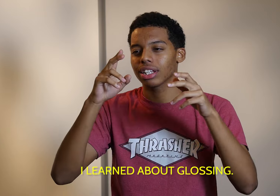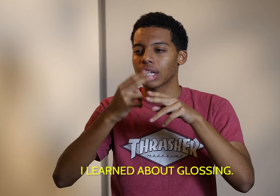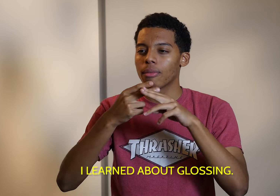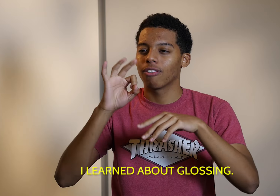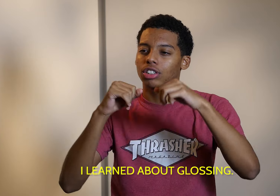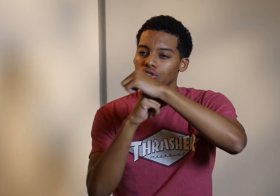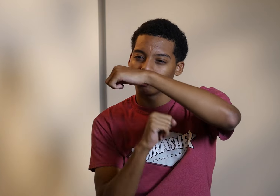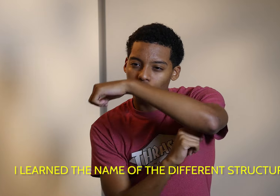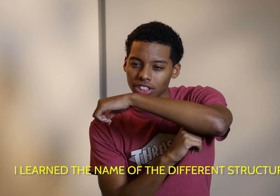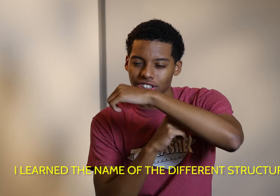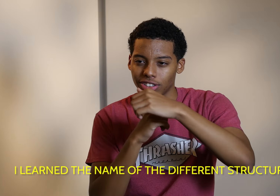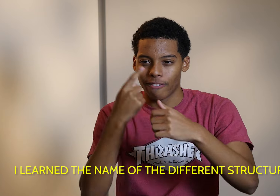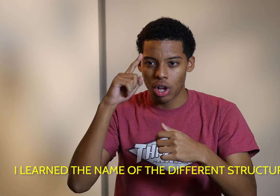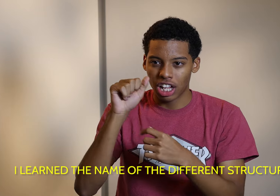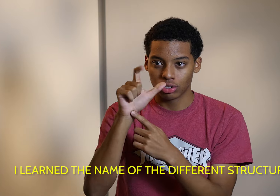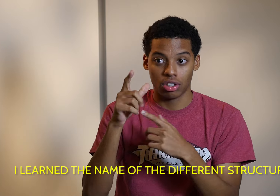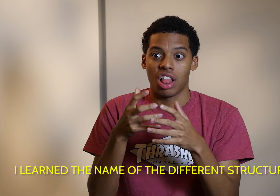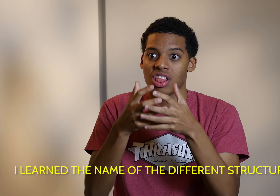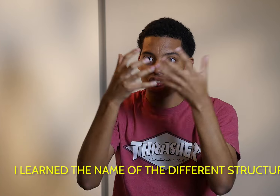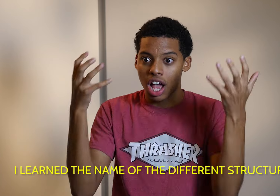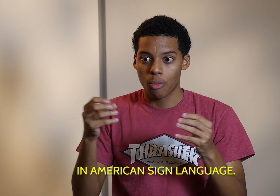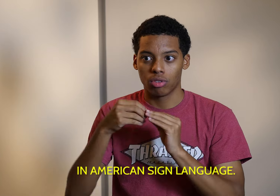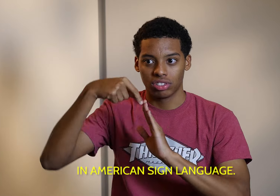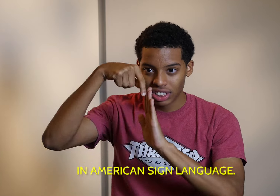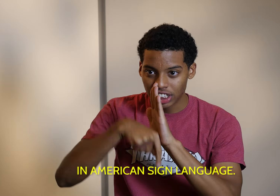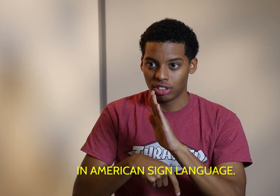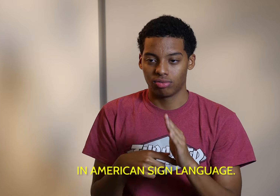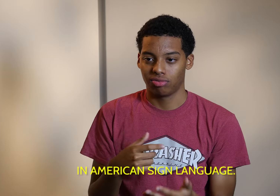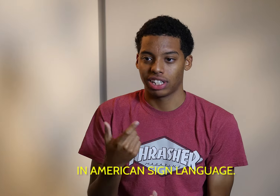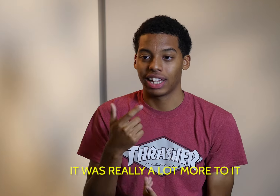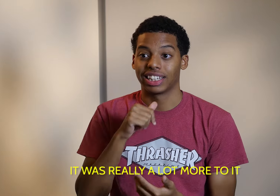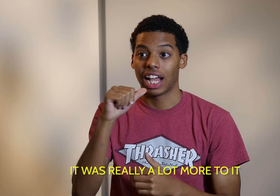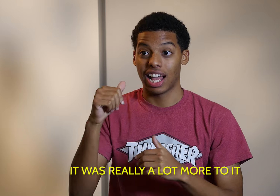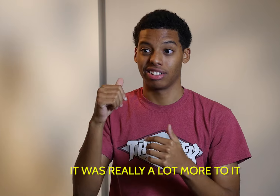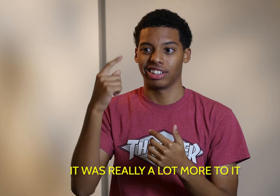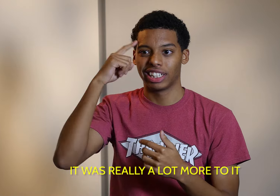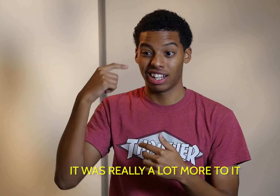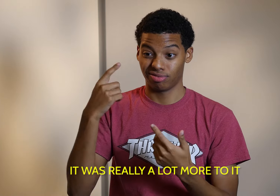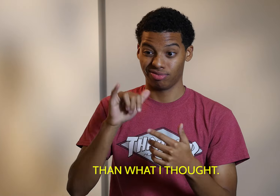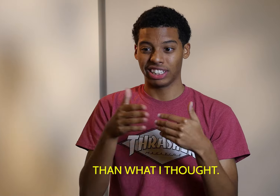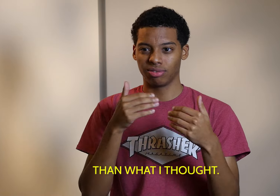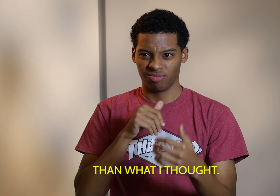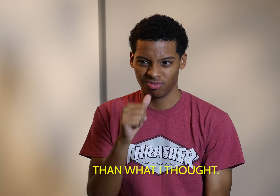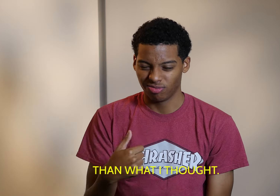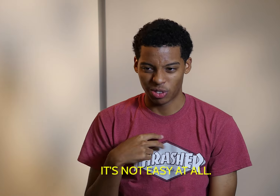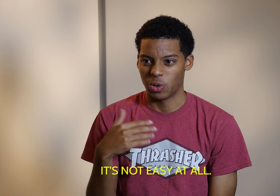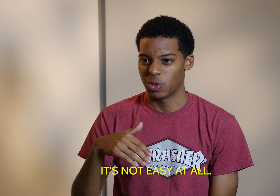glossing. I learned the name of the different structures in American Sign Language. There was a lot more to it than what I thought. It's not